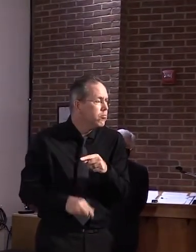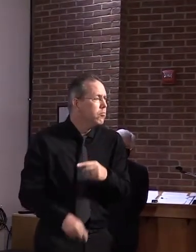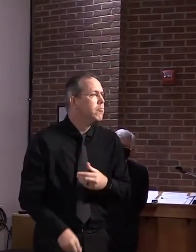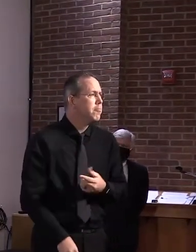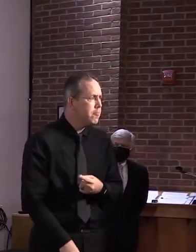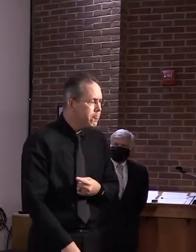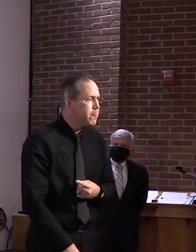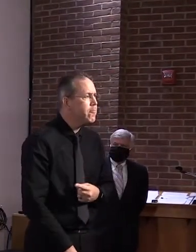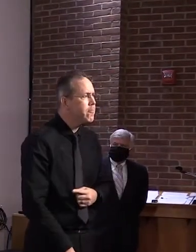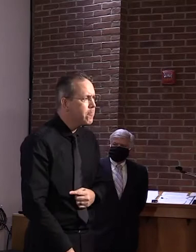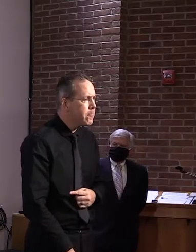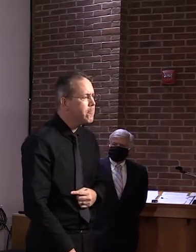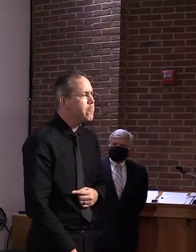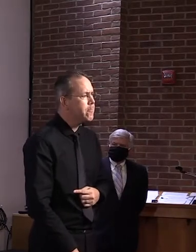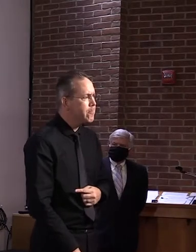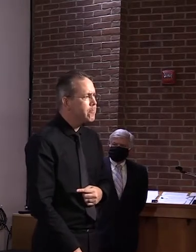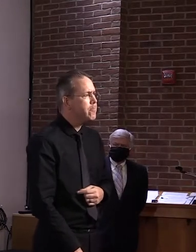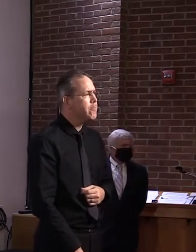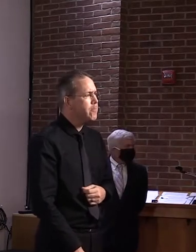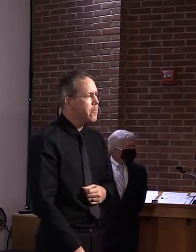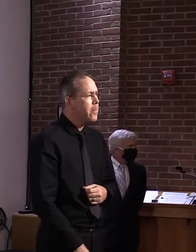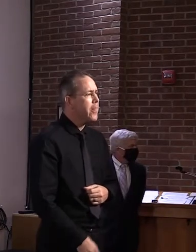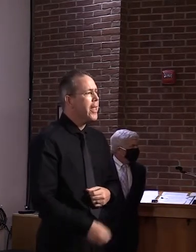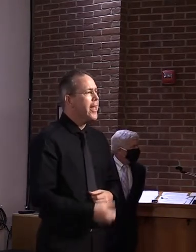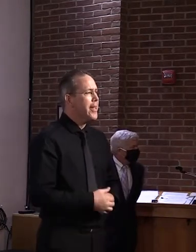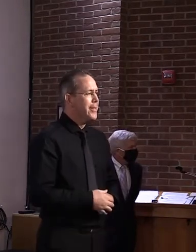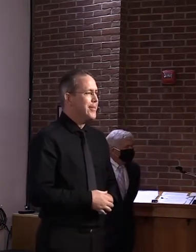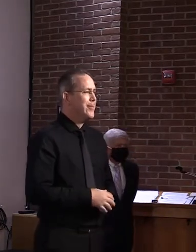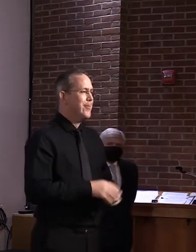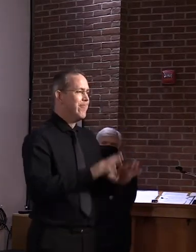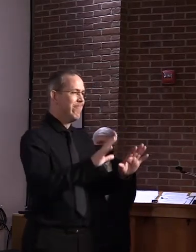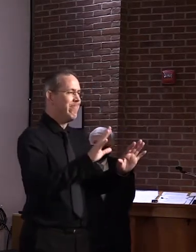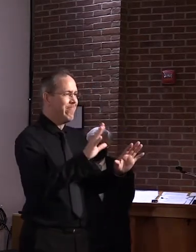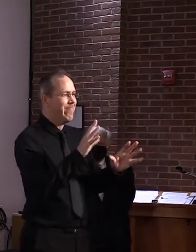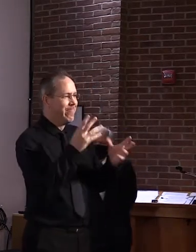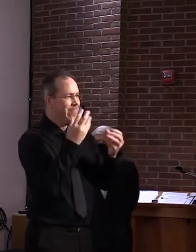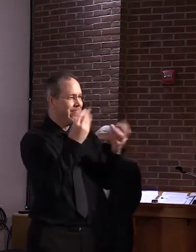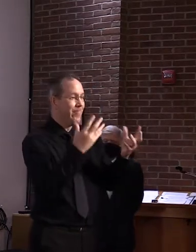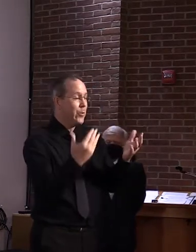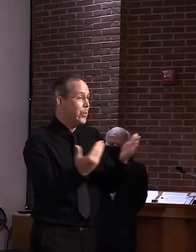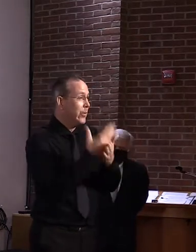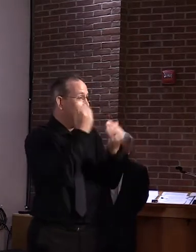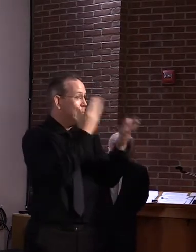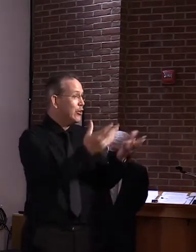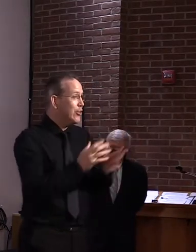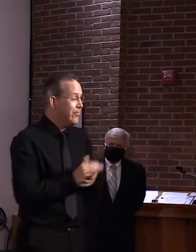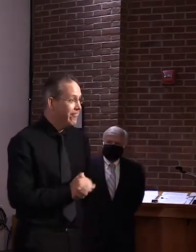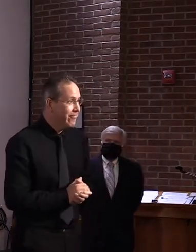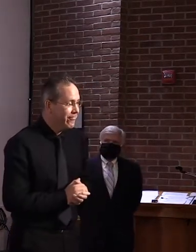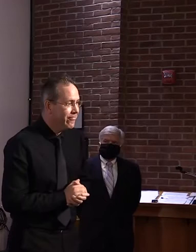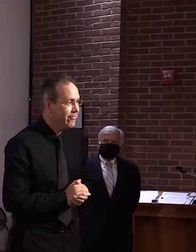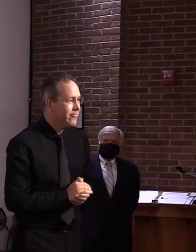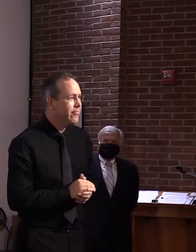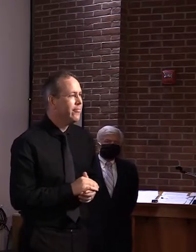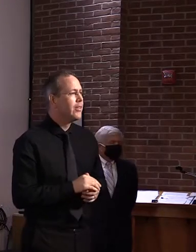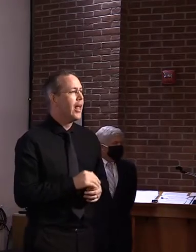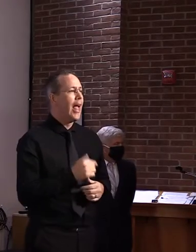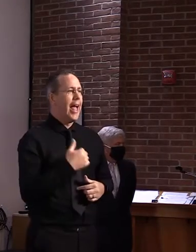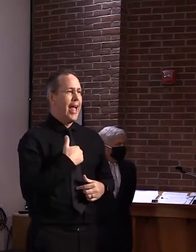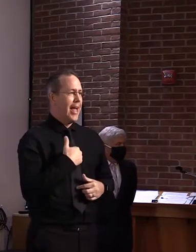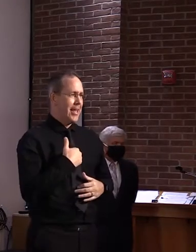To steal a term, this is somewhat breaking news, and so it's very early, so I can't say tremendous